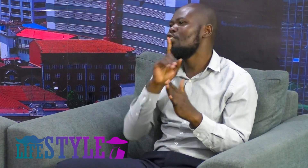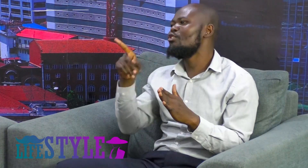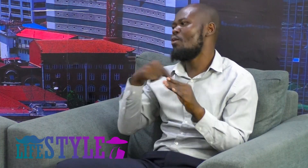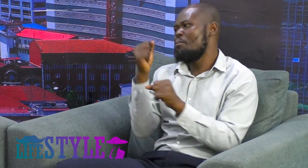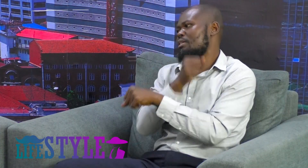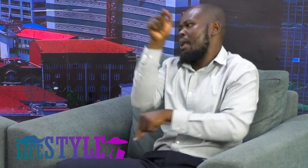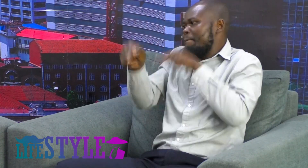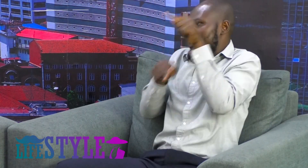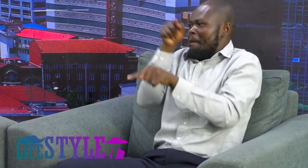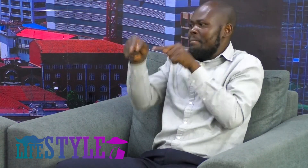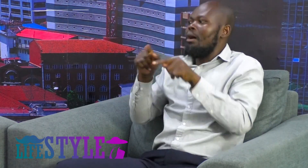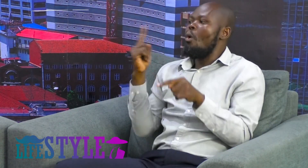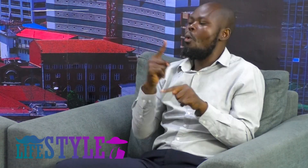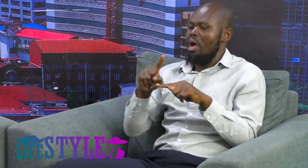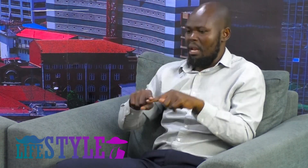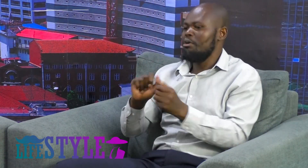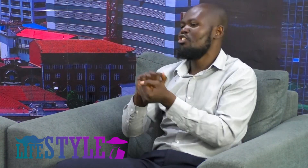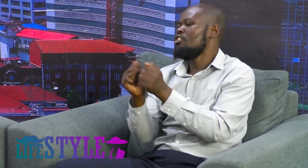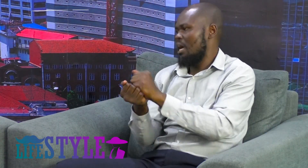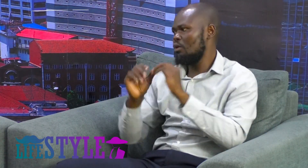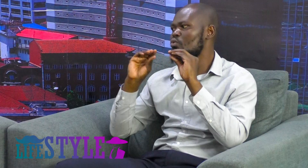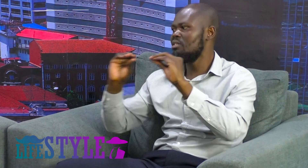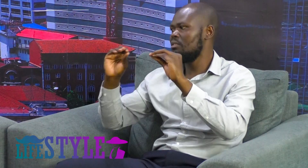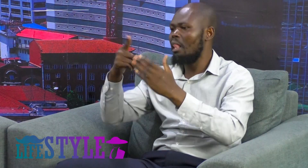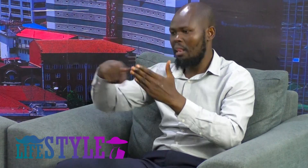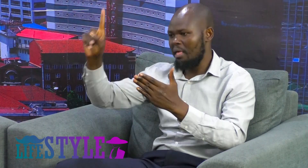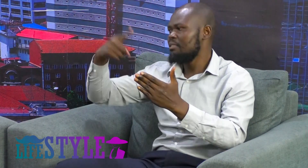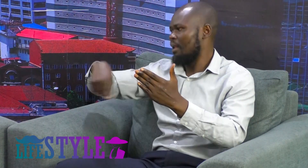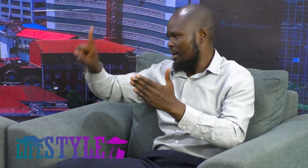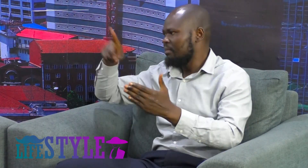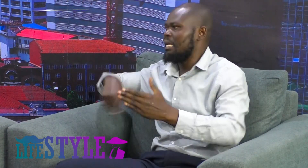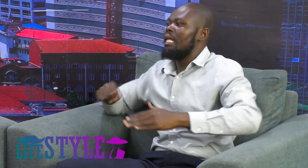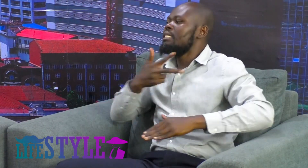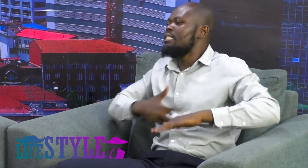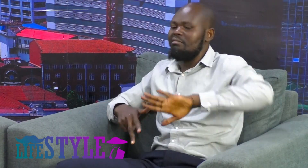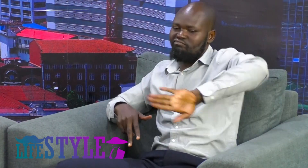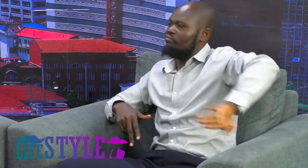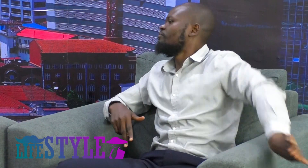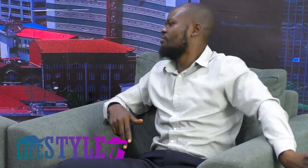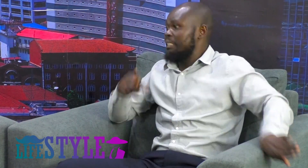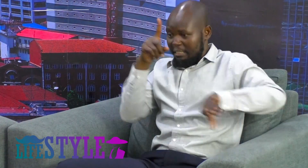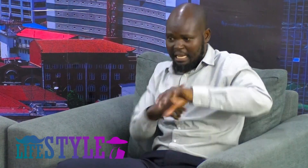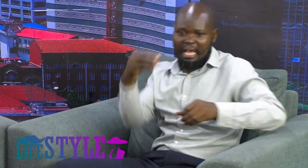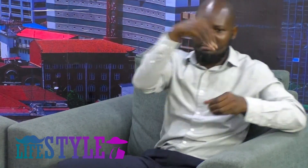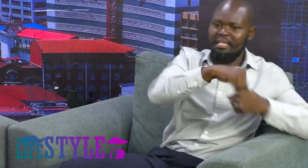think, the most important aspect. That's when you learn well. So I think now most schools are learning